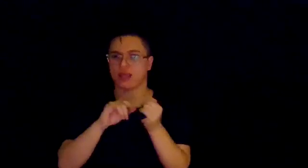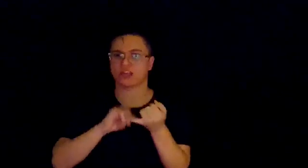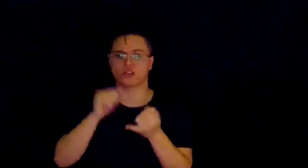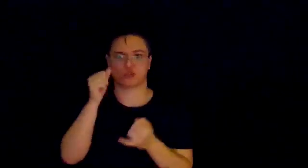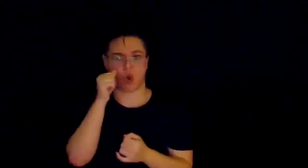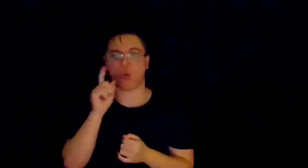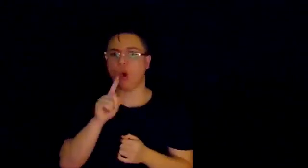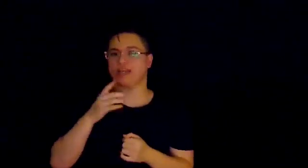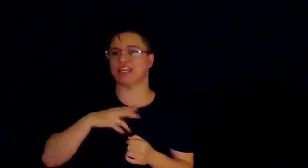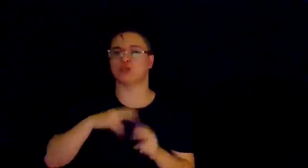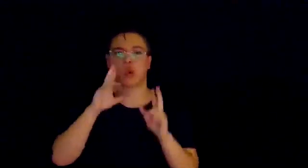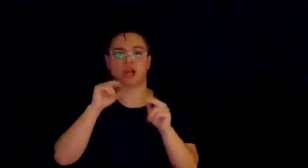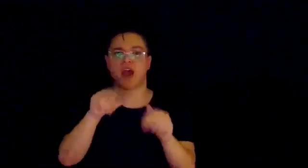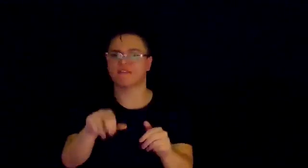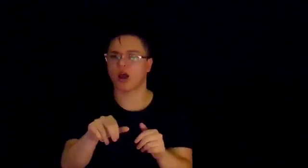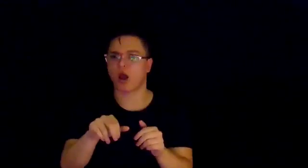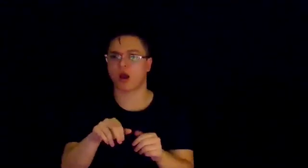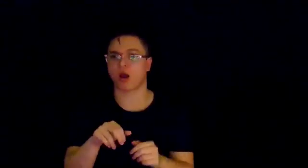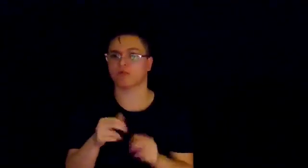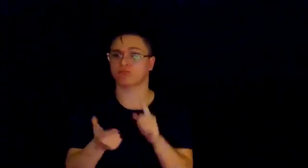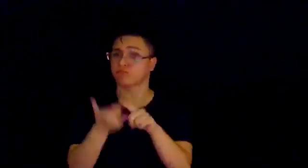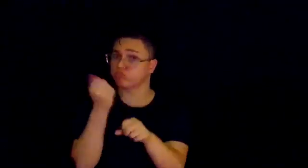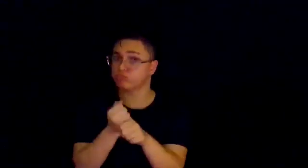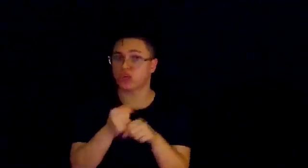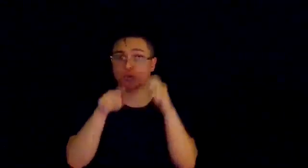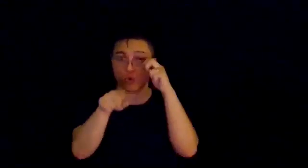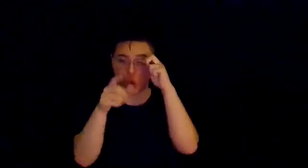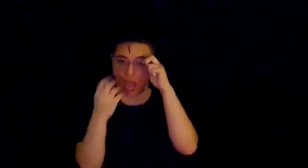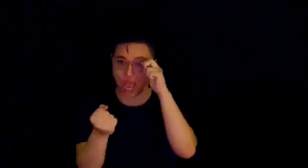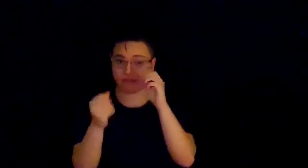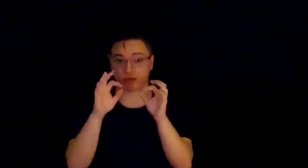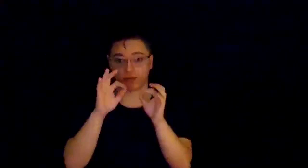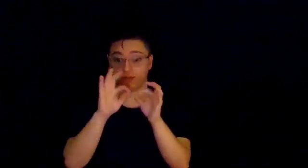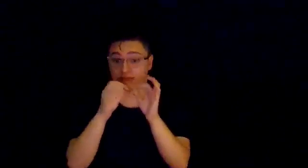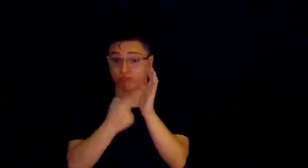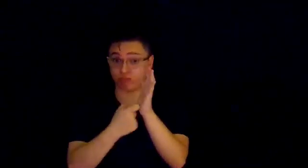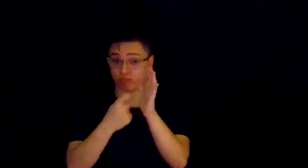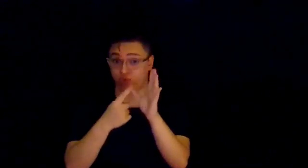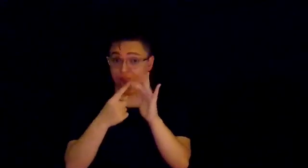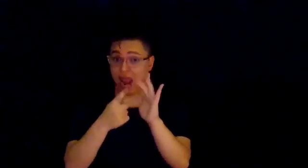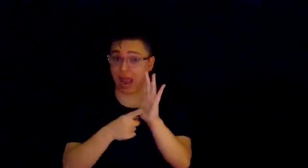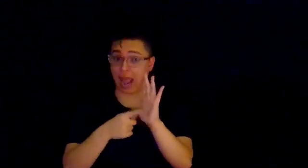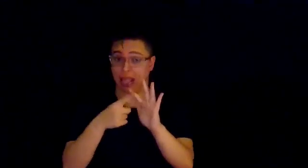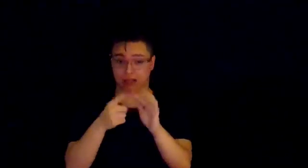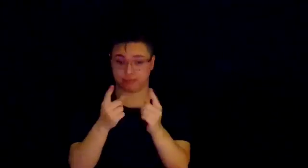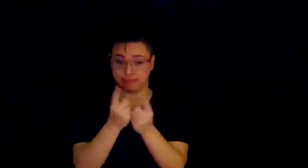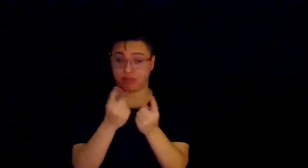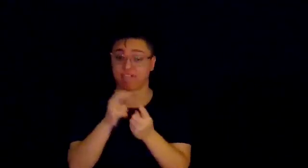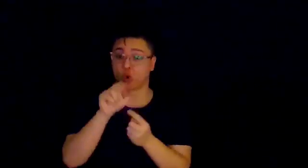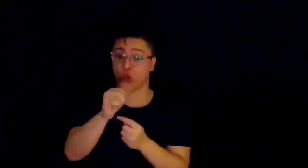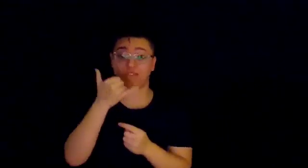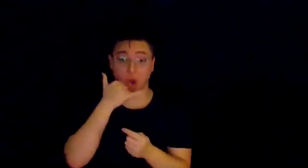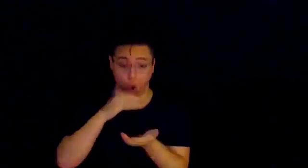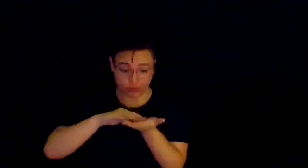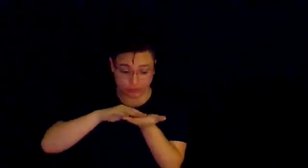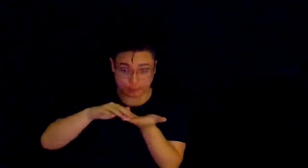And that really helps us to know what you need going into the future. For example, if you have a Braille